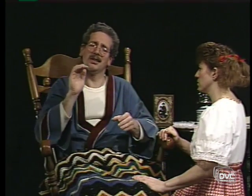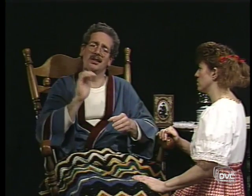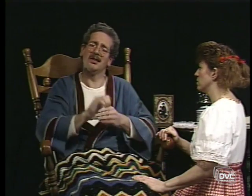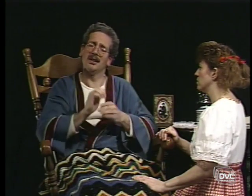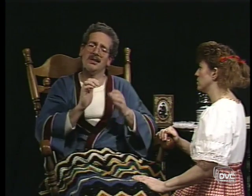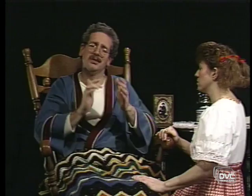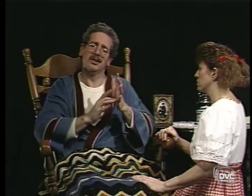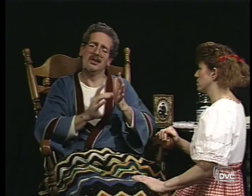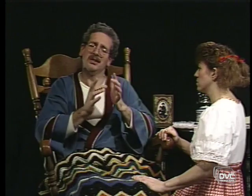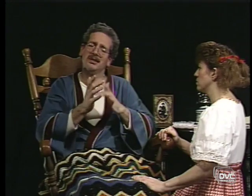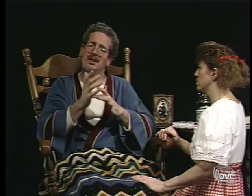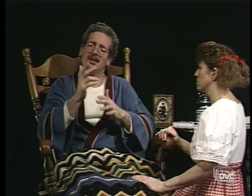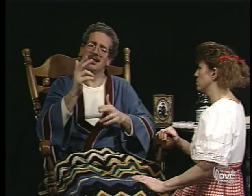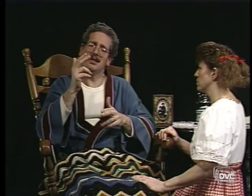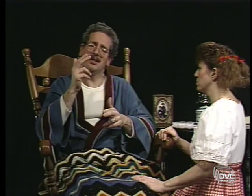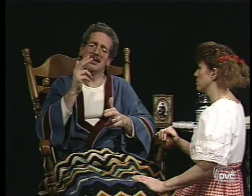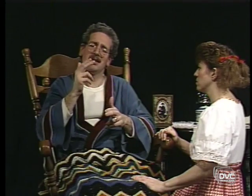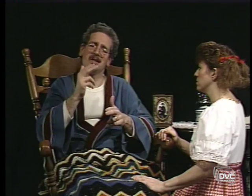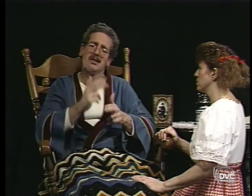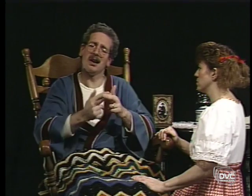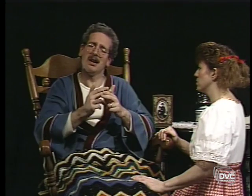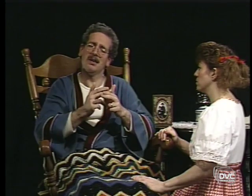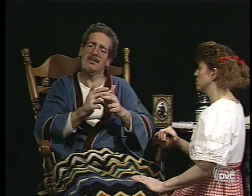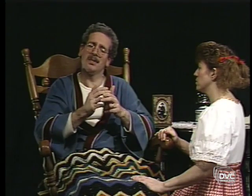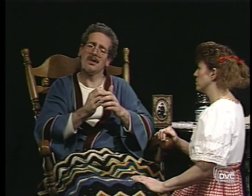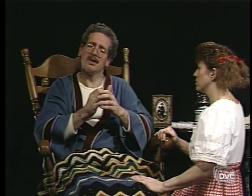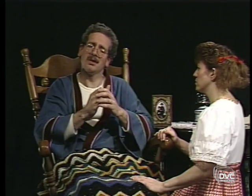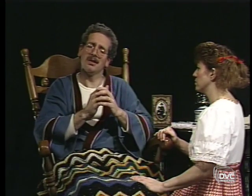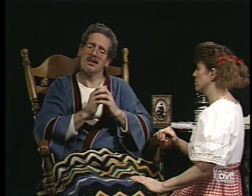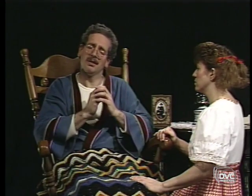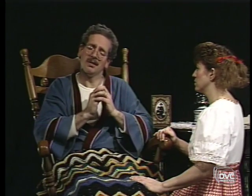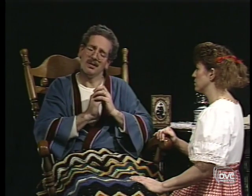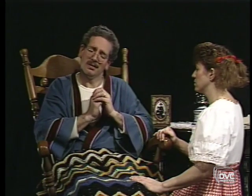child in Jesus name